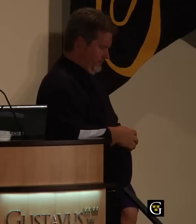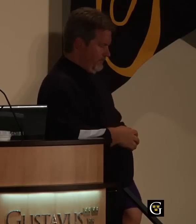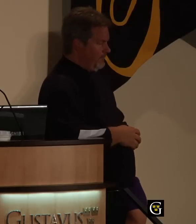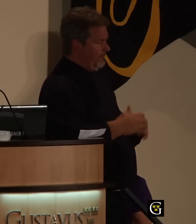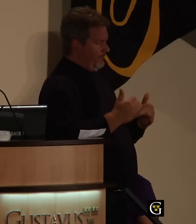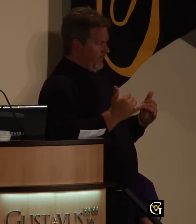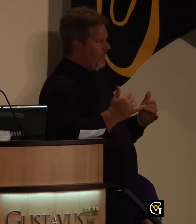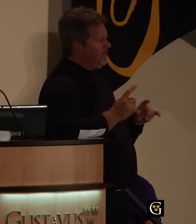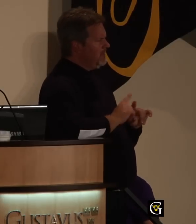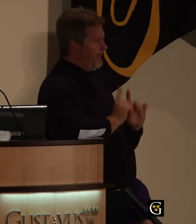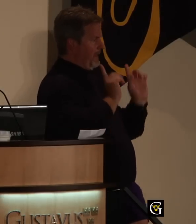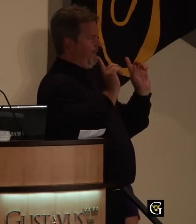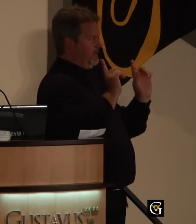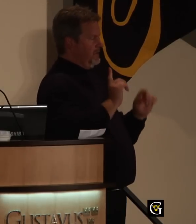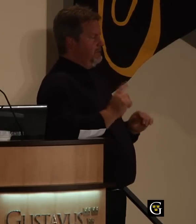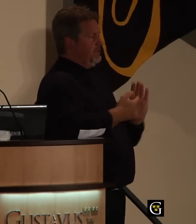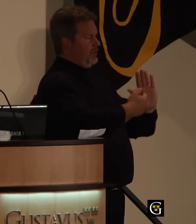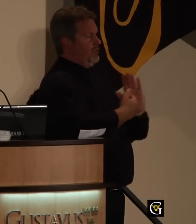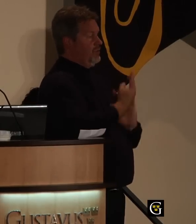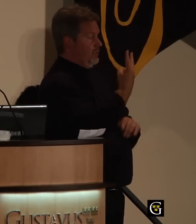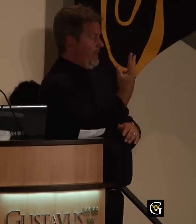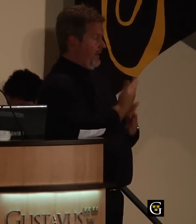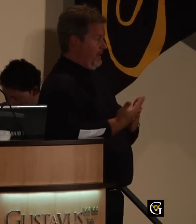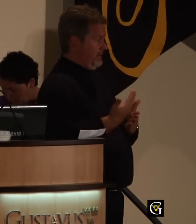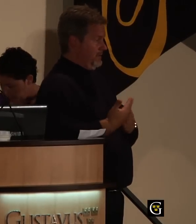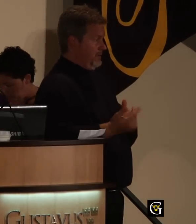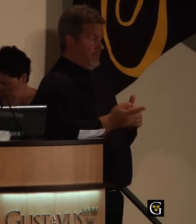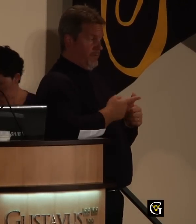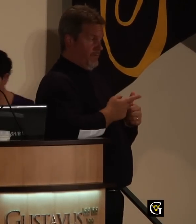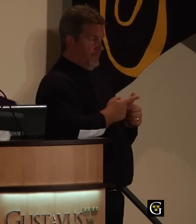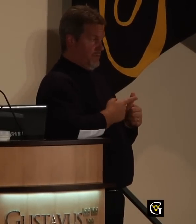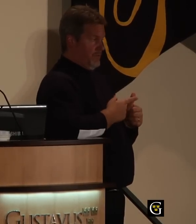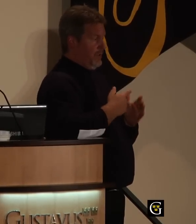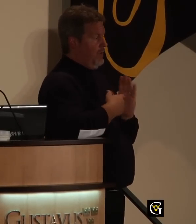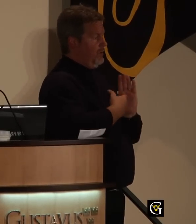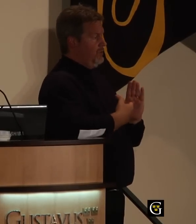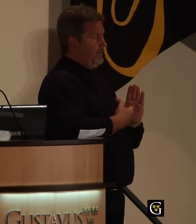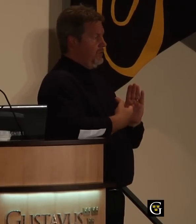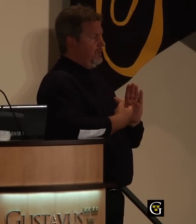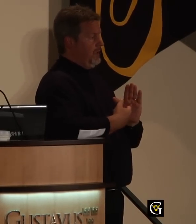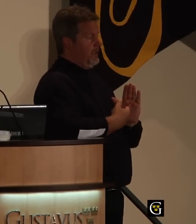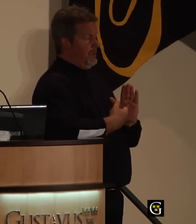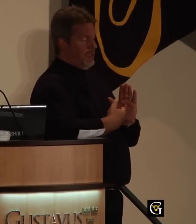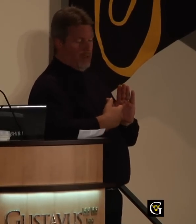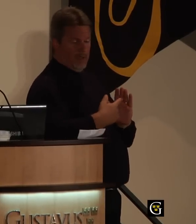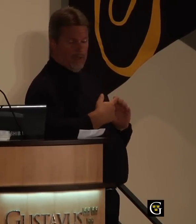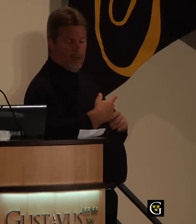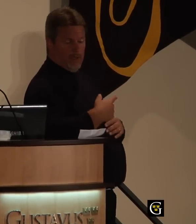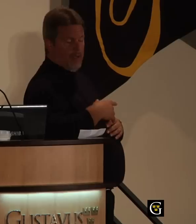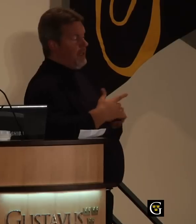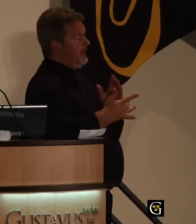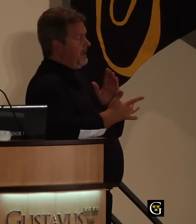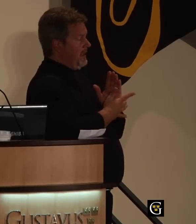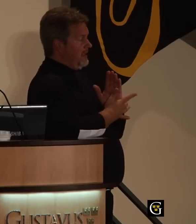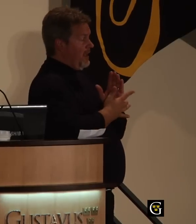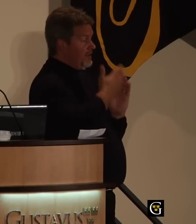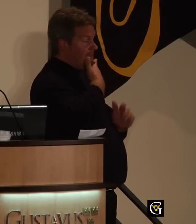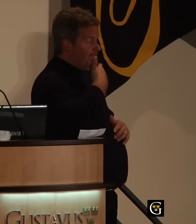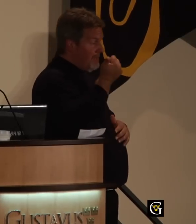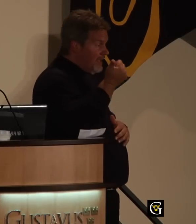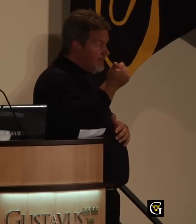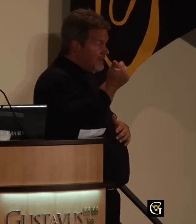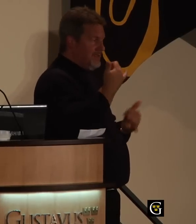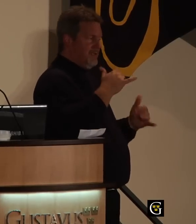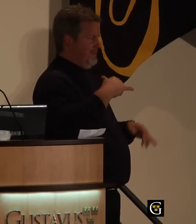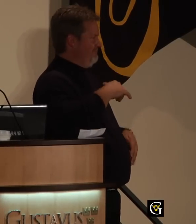Now, this shows two things. First of all, it shows that the best online technology can do is still nowhere near